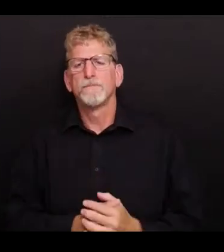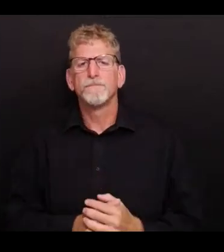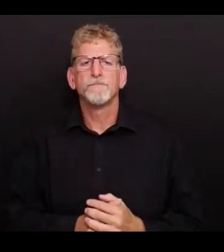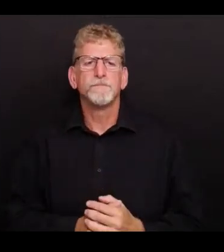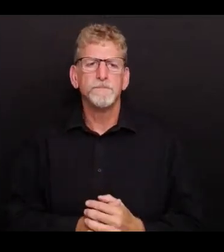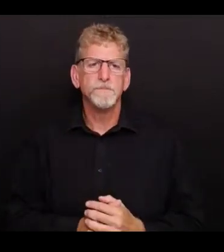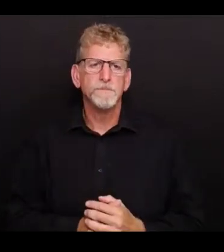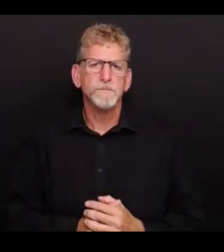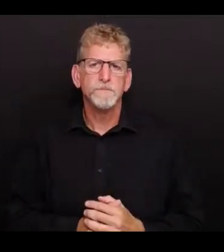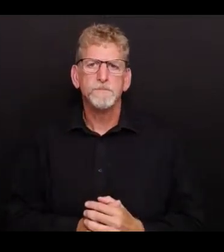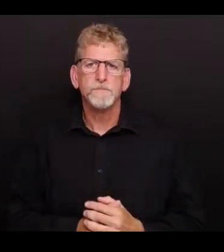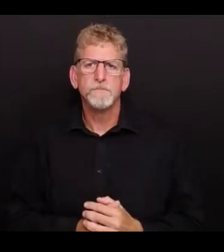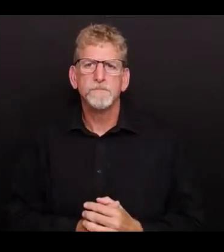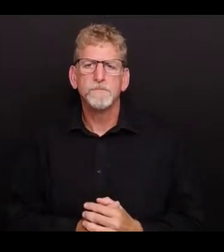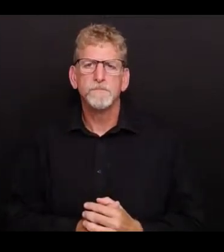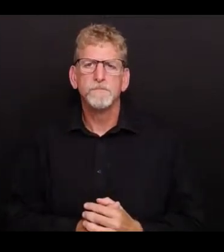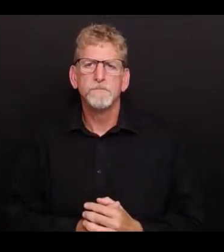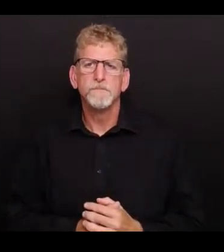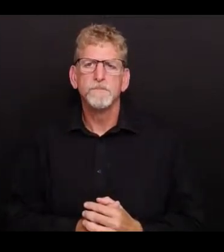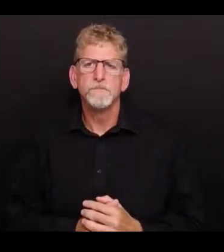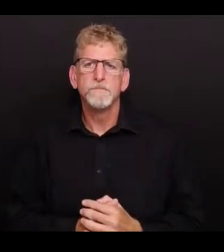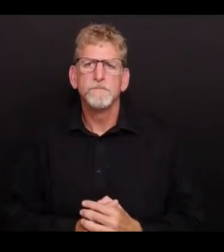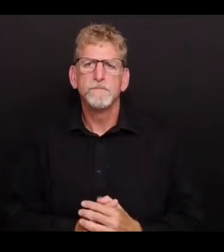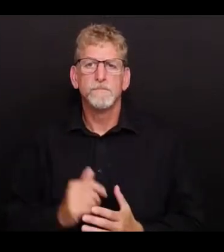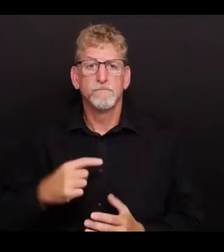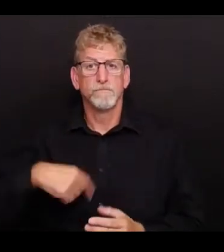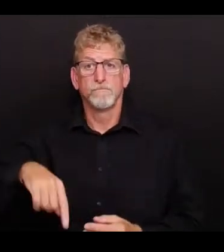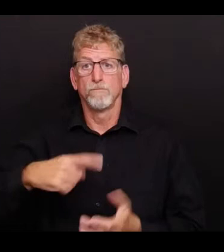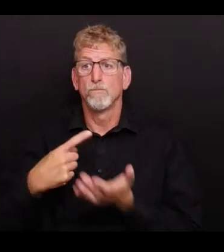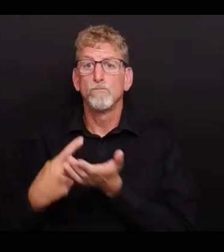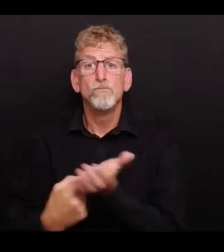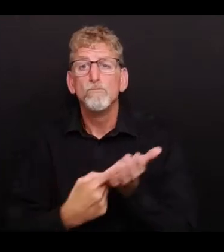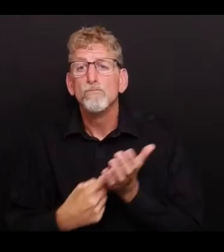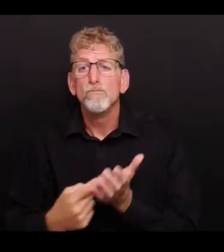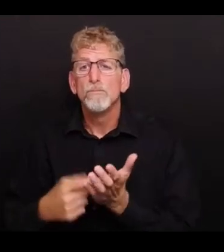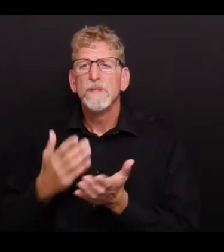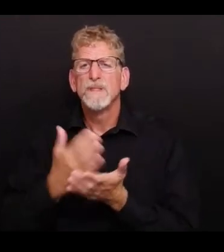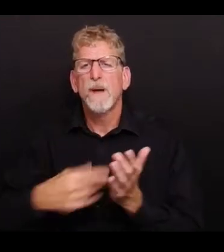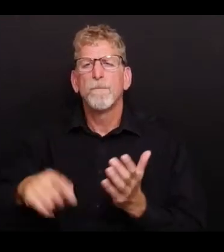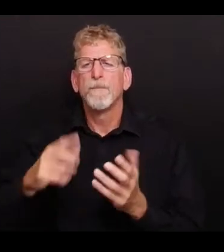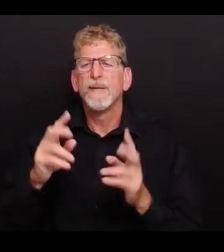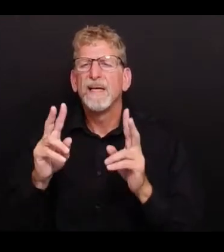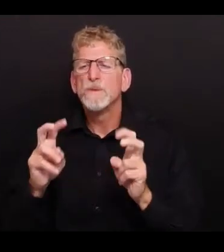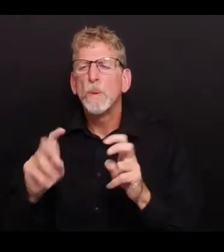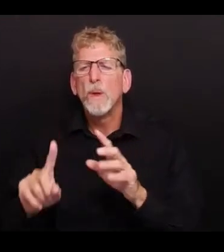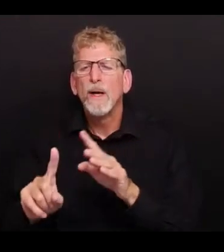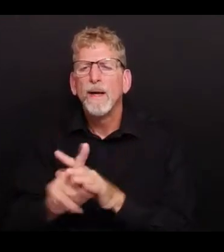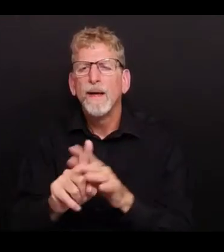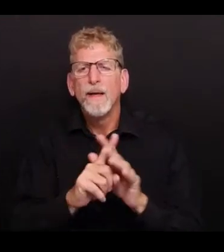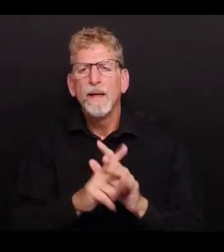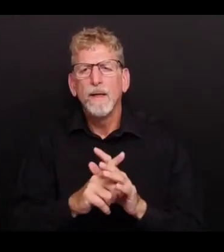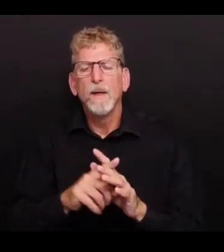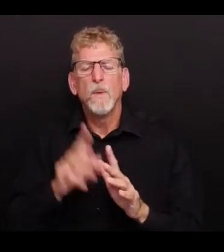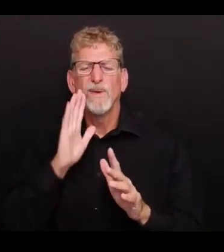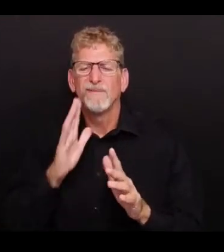of our conversations about what some of those issues might be. Are you anywhere near close to